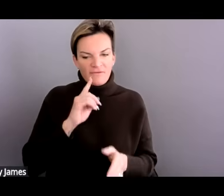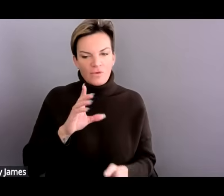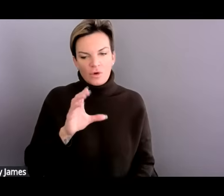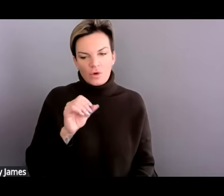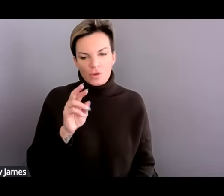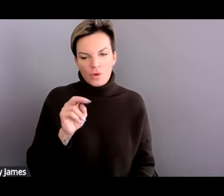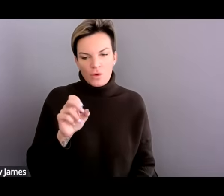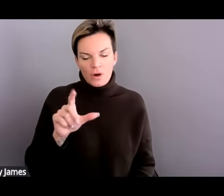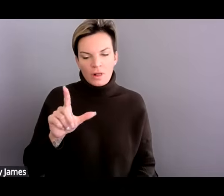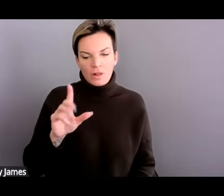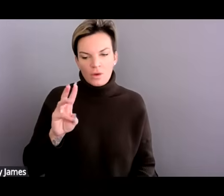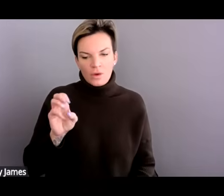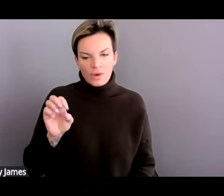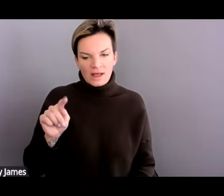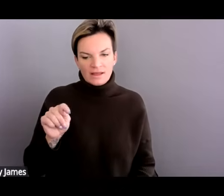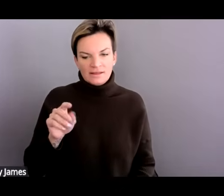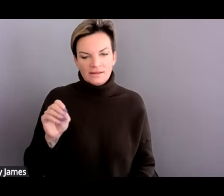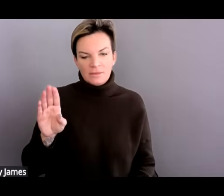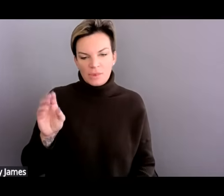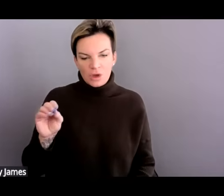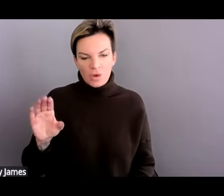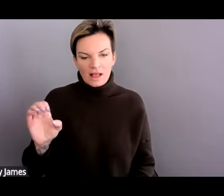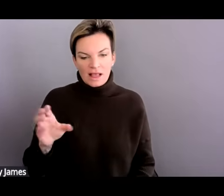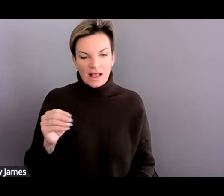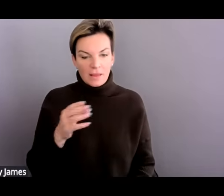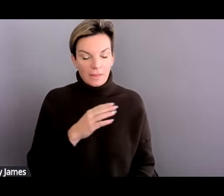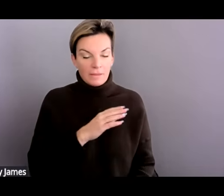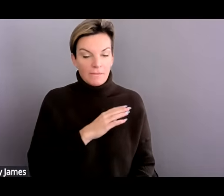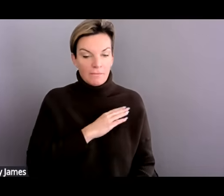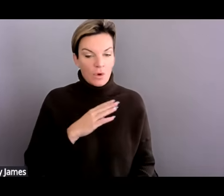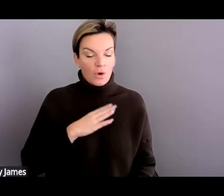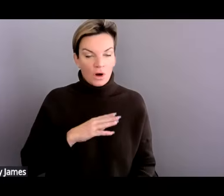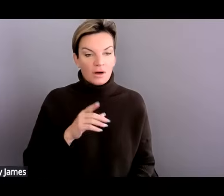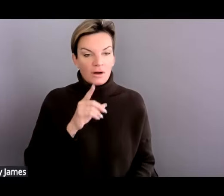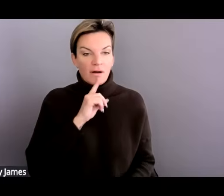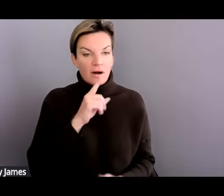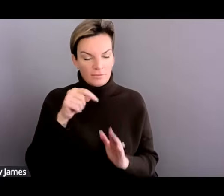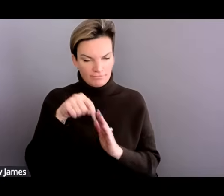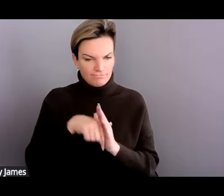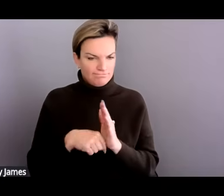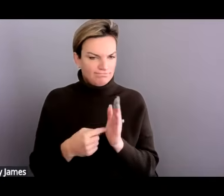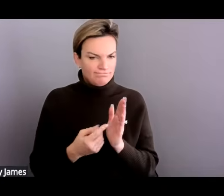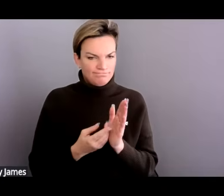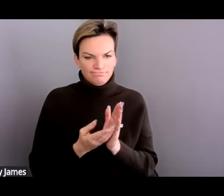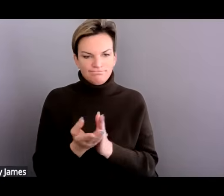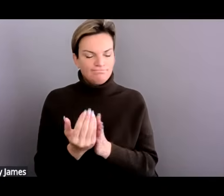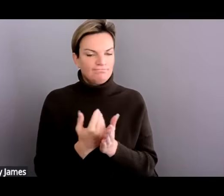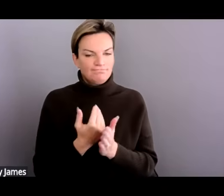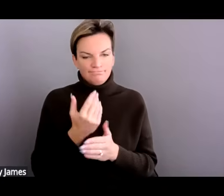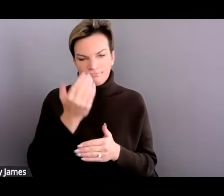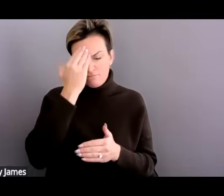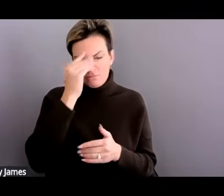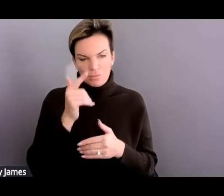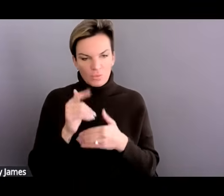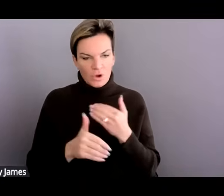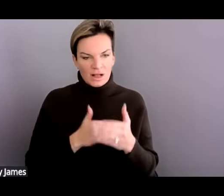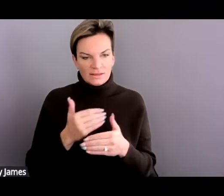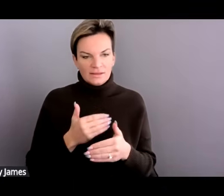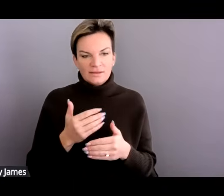BOE and the board are quite familiar with the process and well-versed in handling challenges